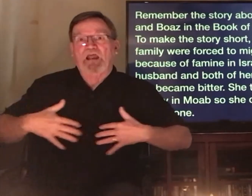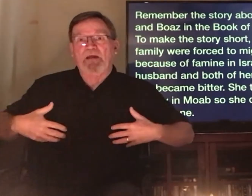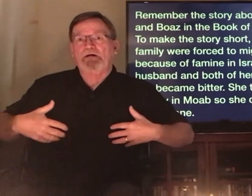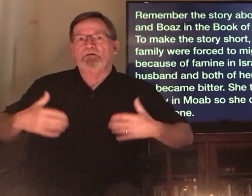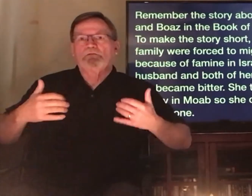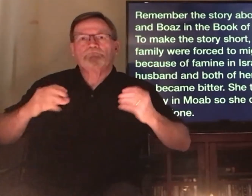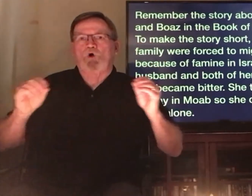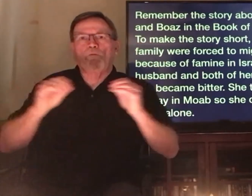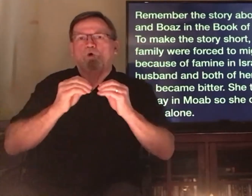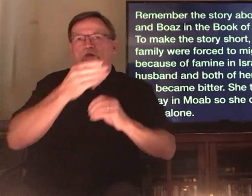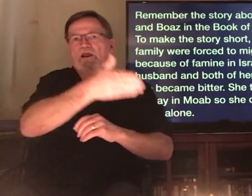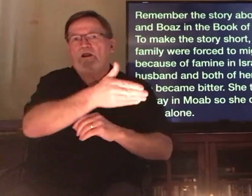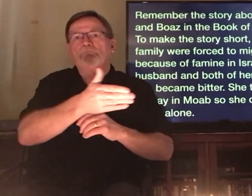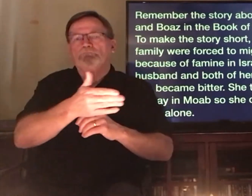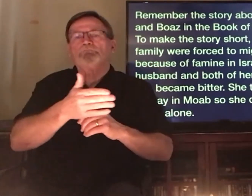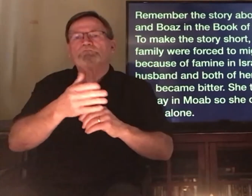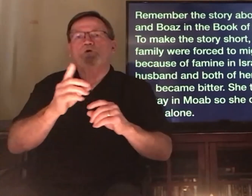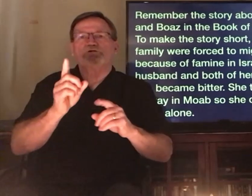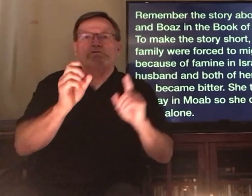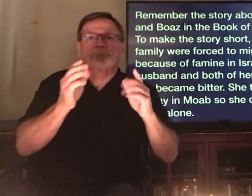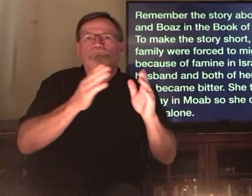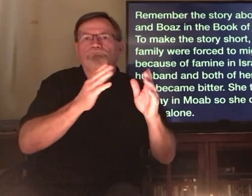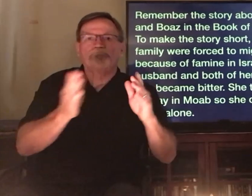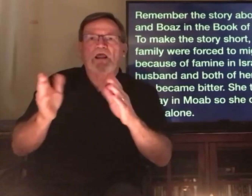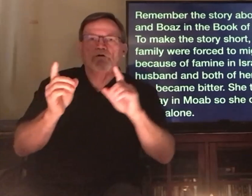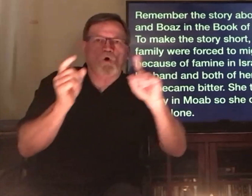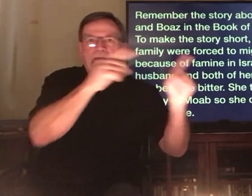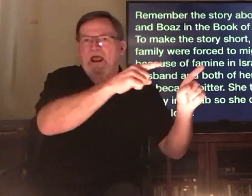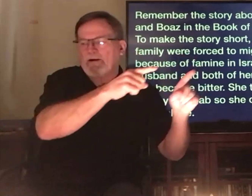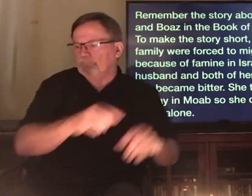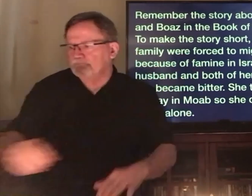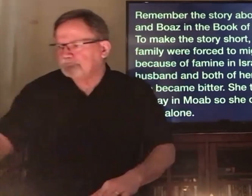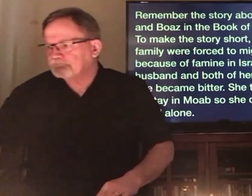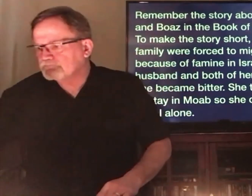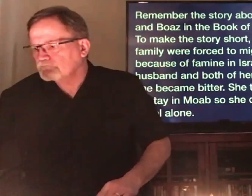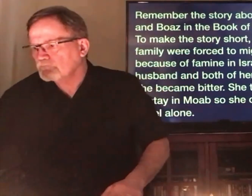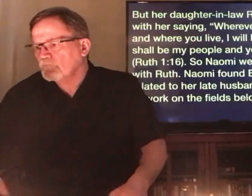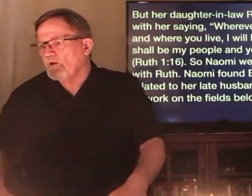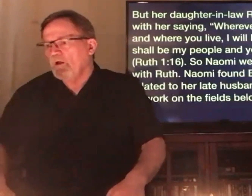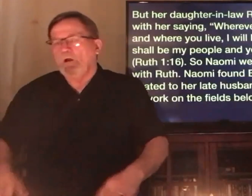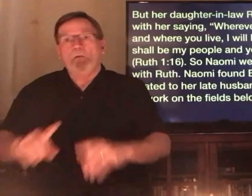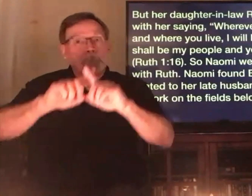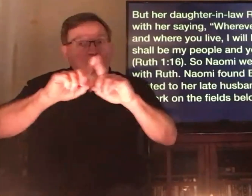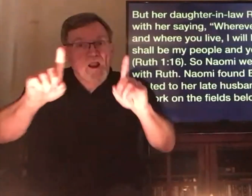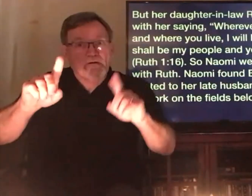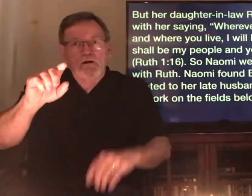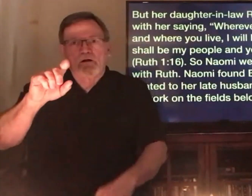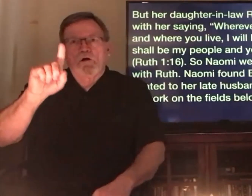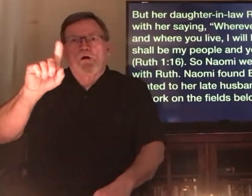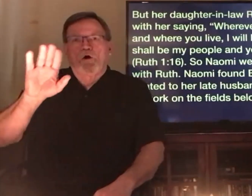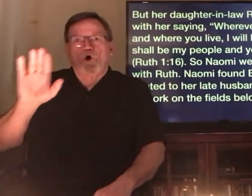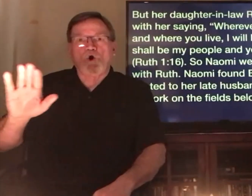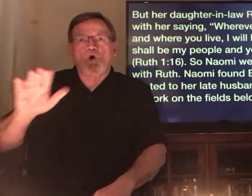said, going to the Jews first, then Gentile later. So it's not